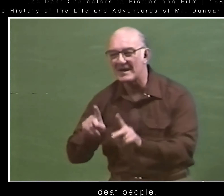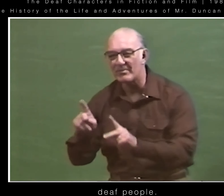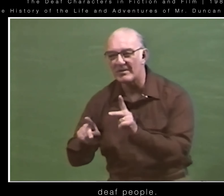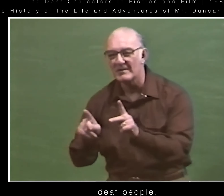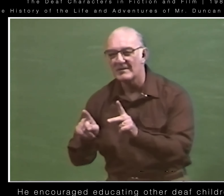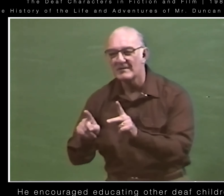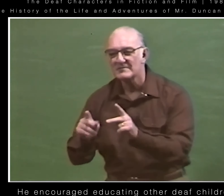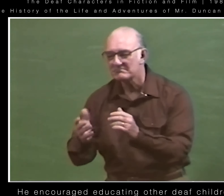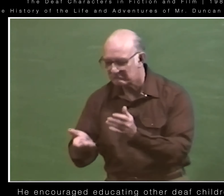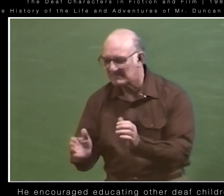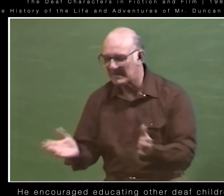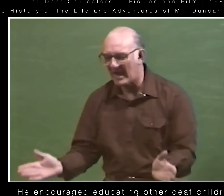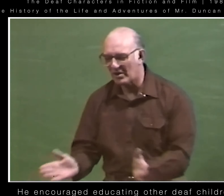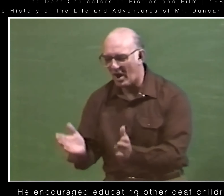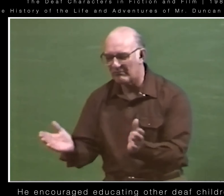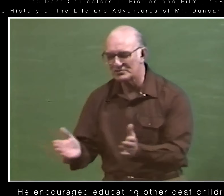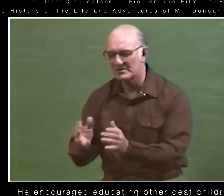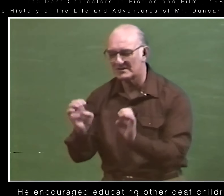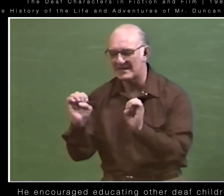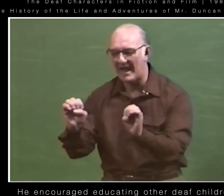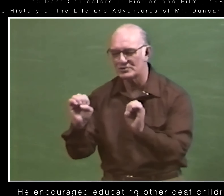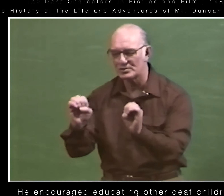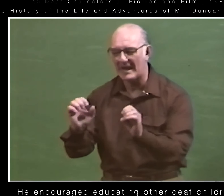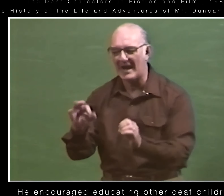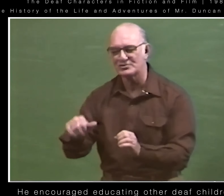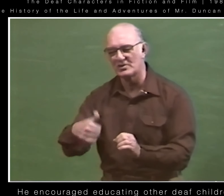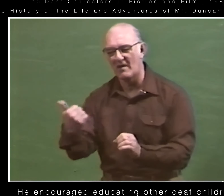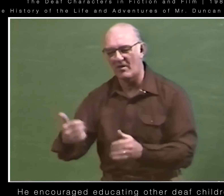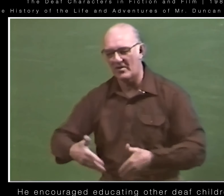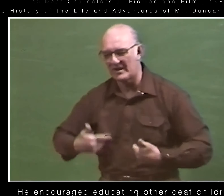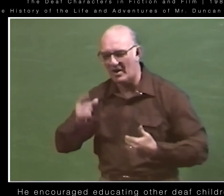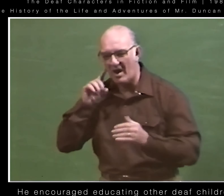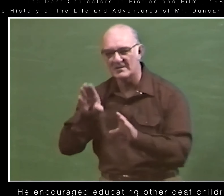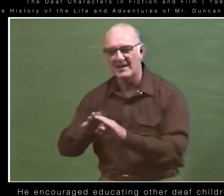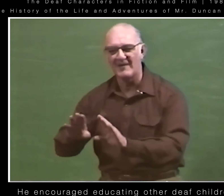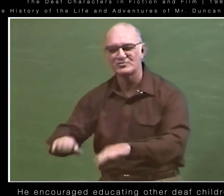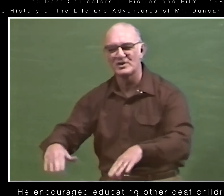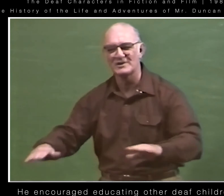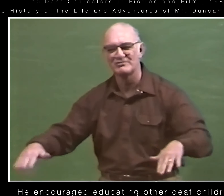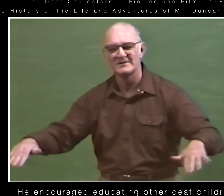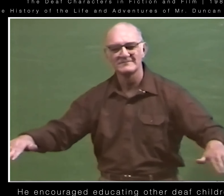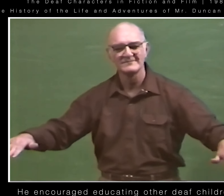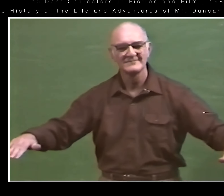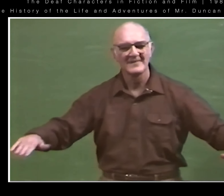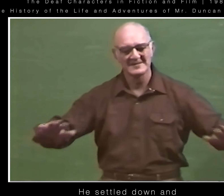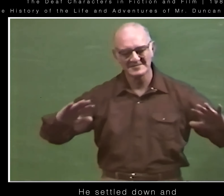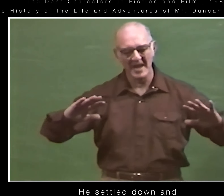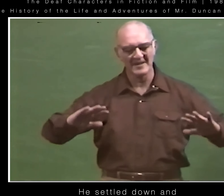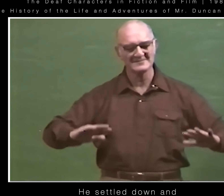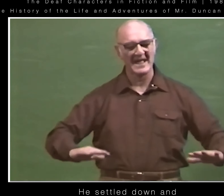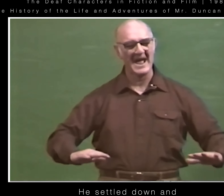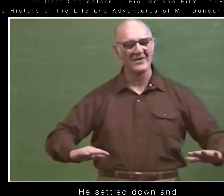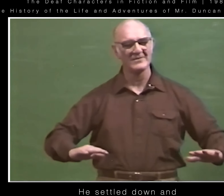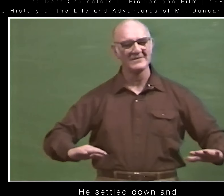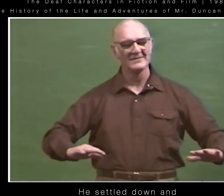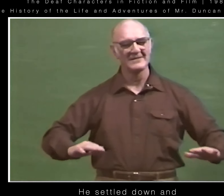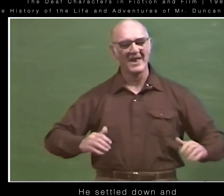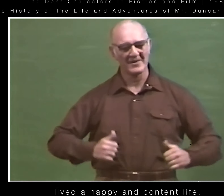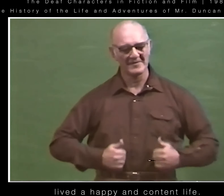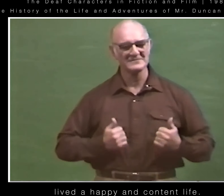people. He encourages education of other young deaf children. He settles down and lives